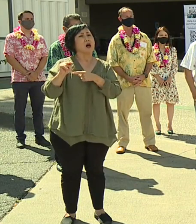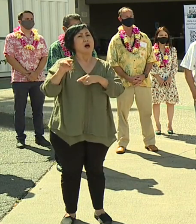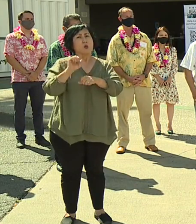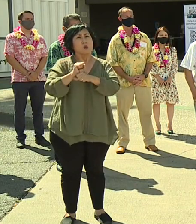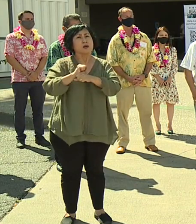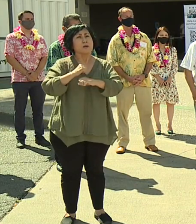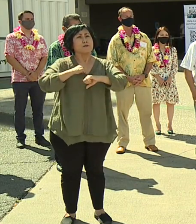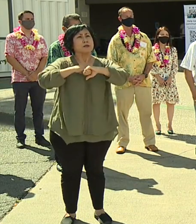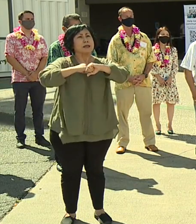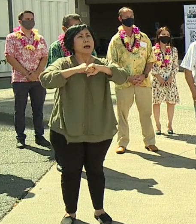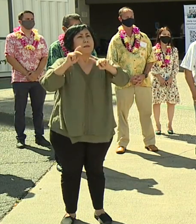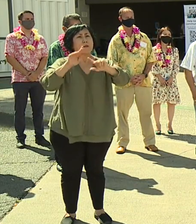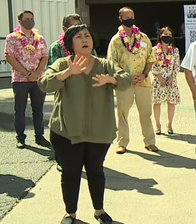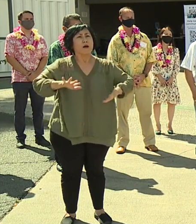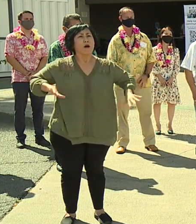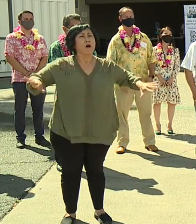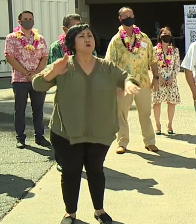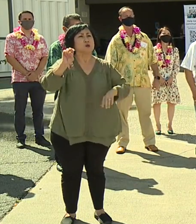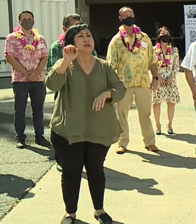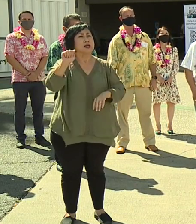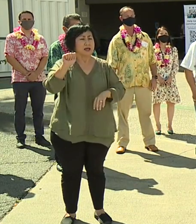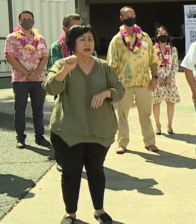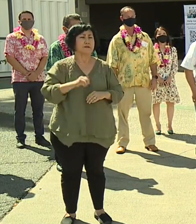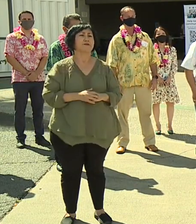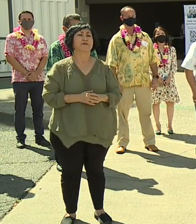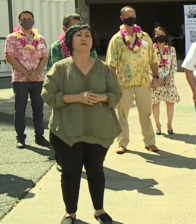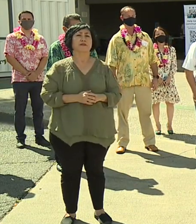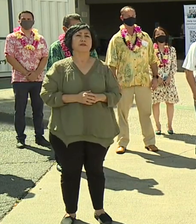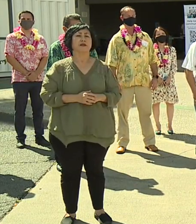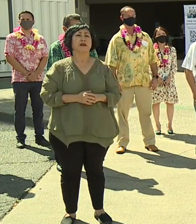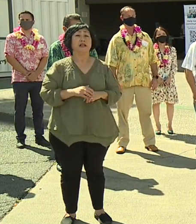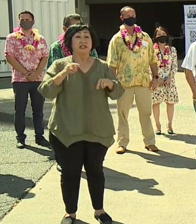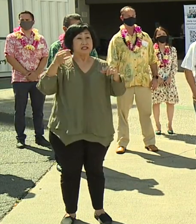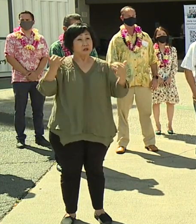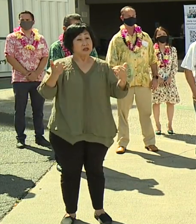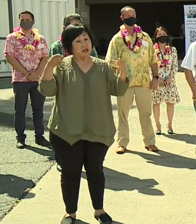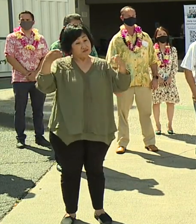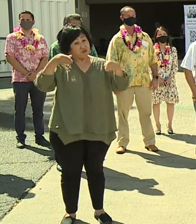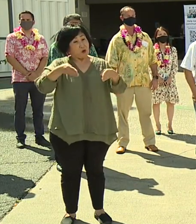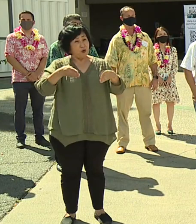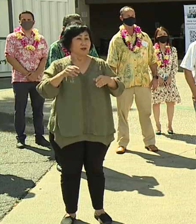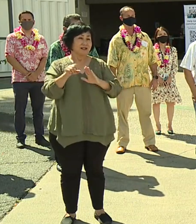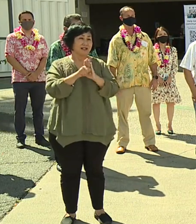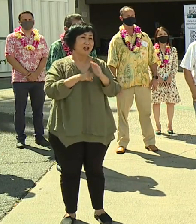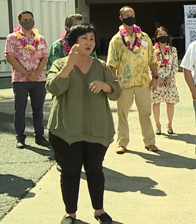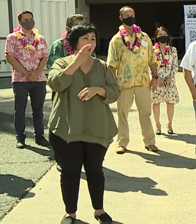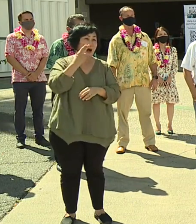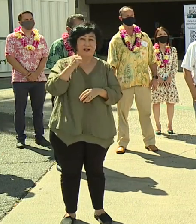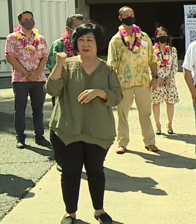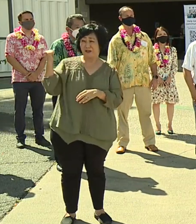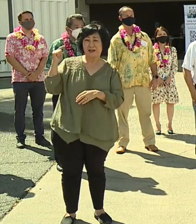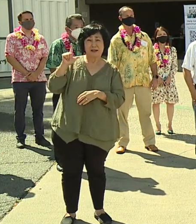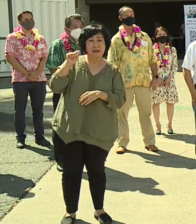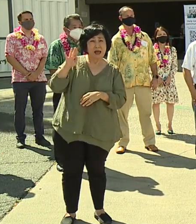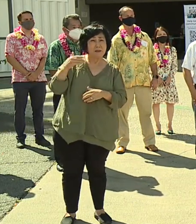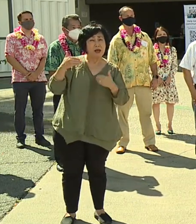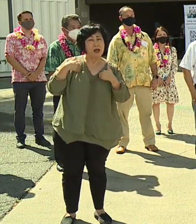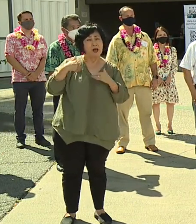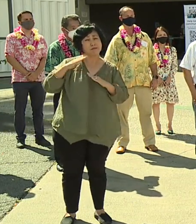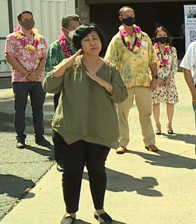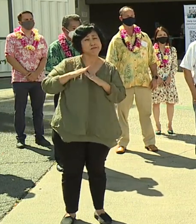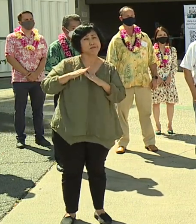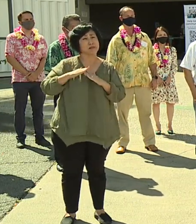the public of the United States, in this case, the public of the state of Hawaii. And this is a fully integrated lab